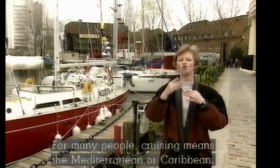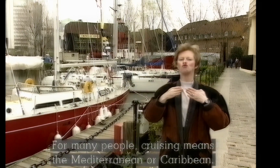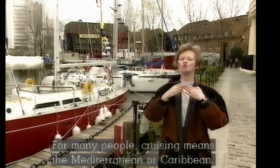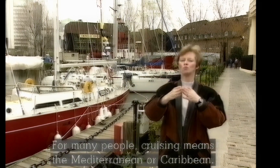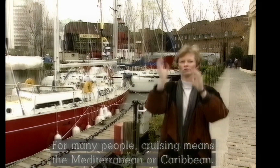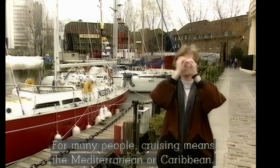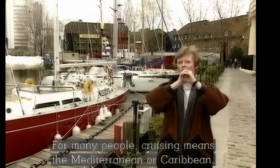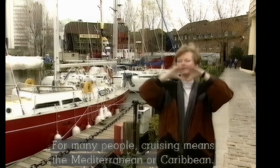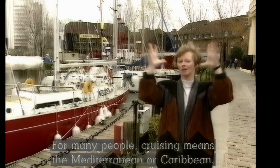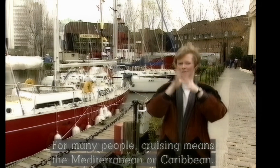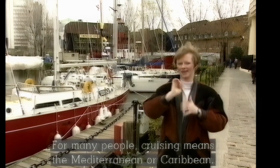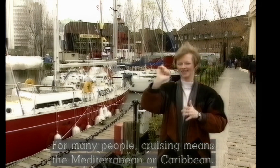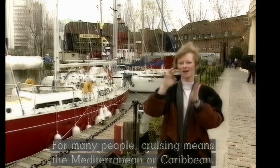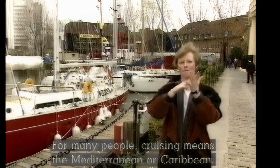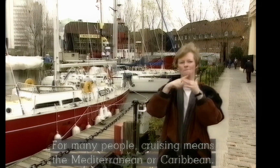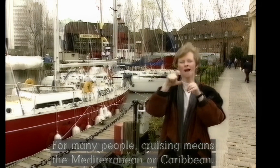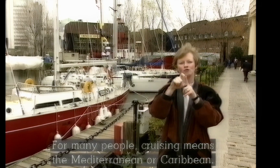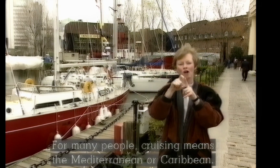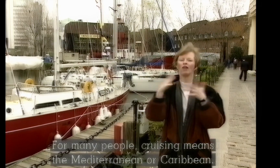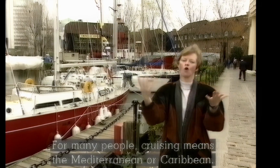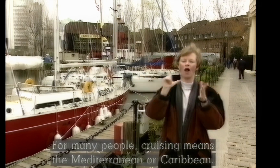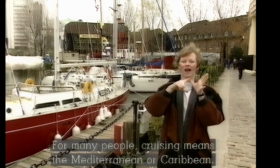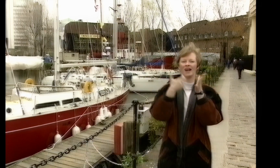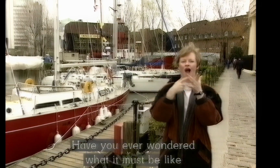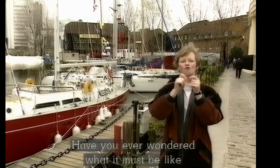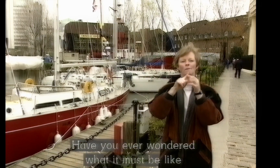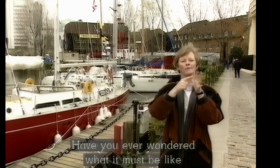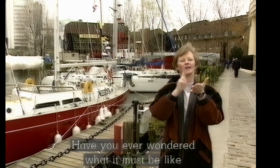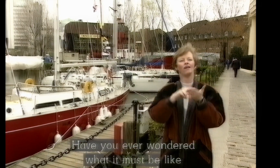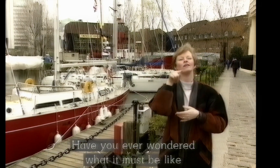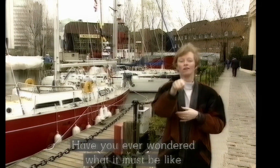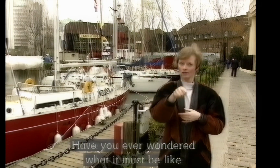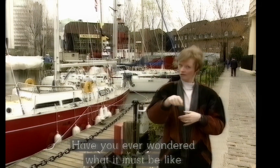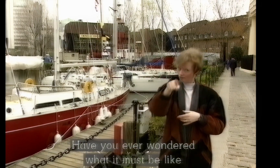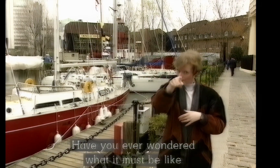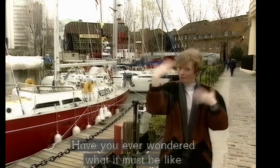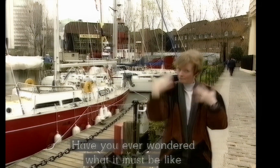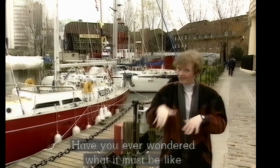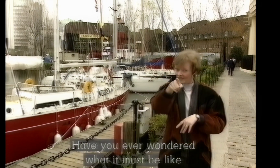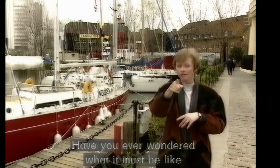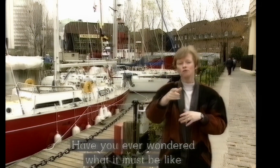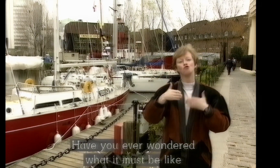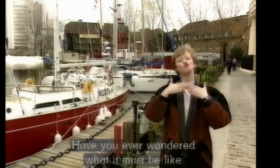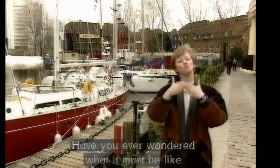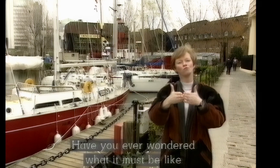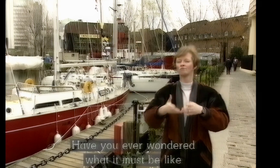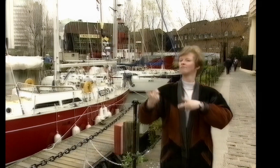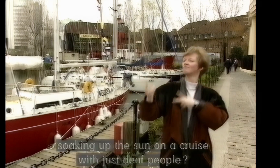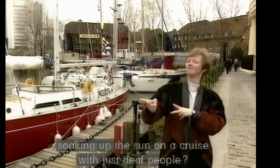For many people, cruising means the Mediterranean or the Caribbean. Have you ever wondered what it must be like soaking